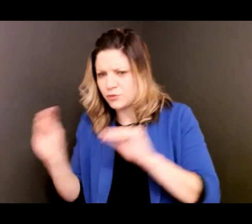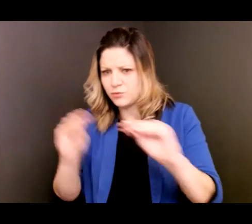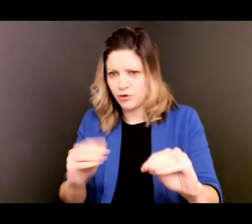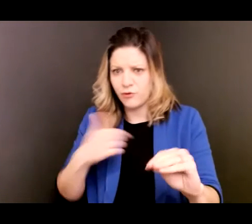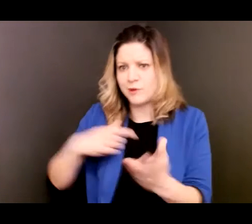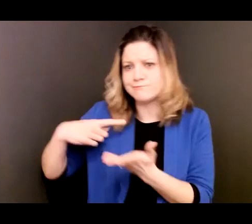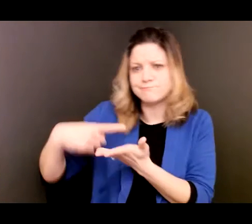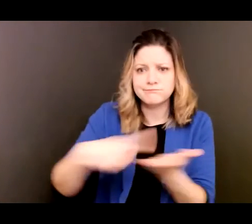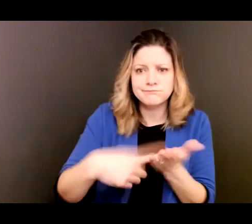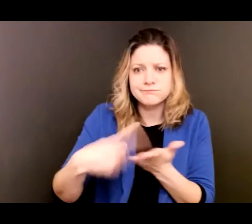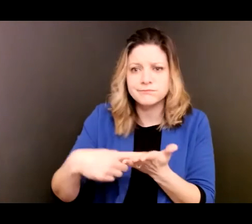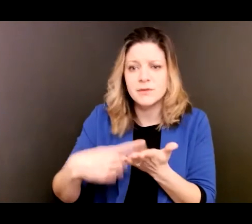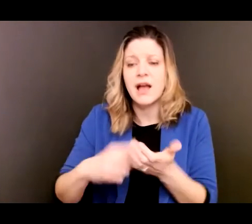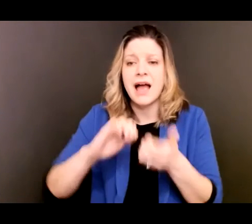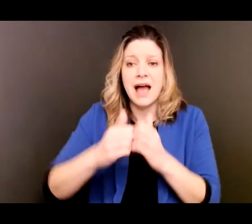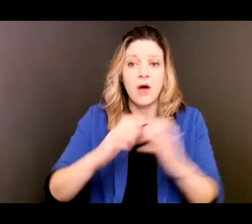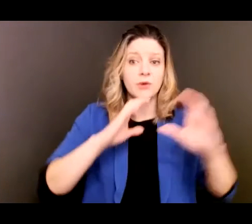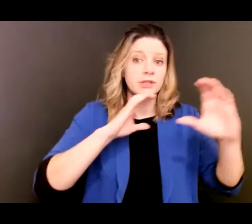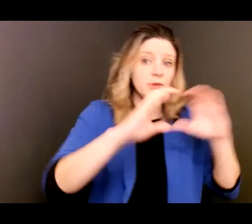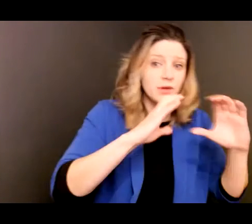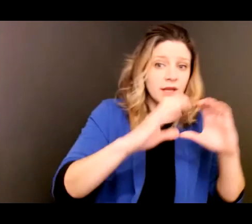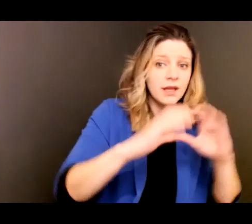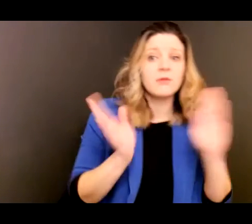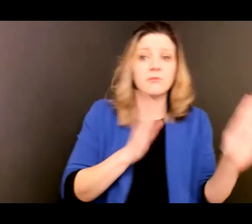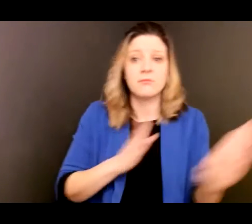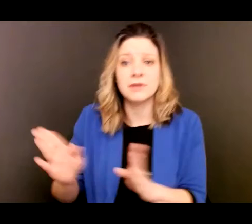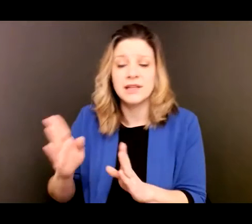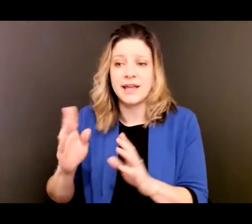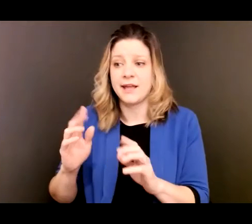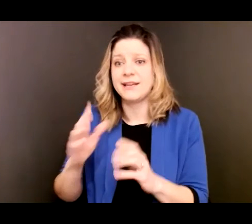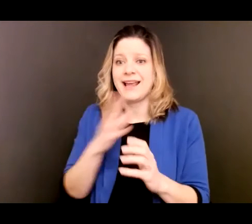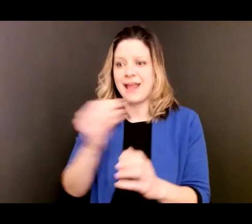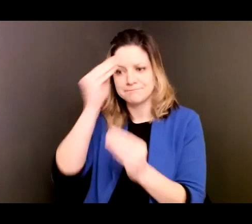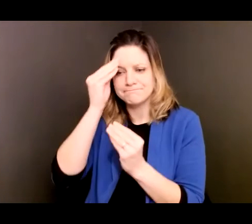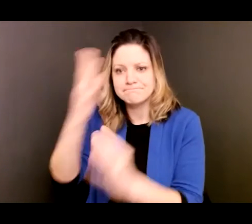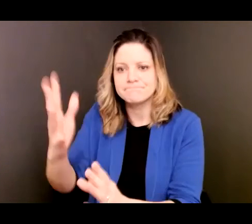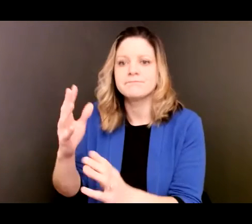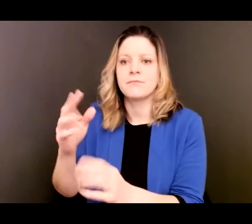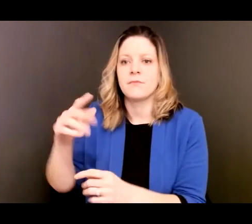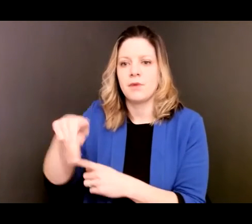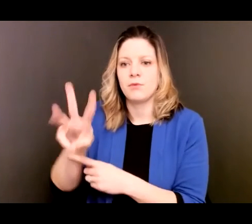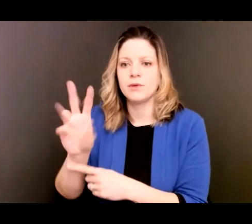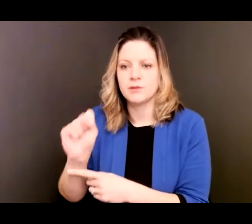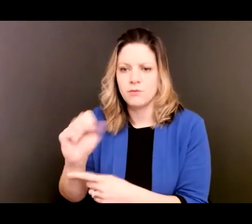this information with each other and with the people we support.